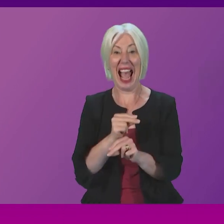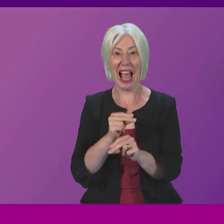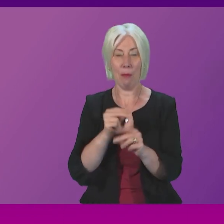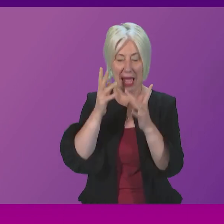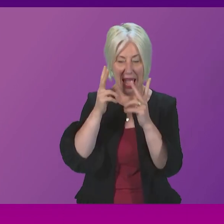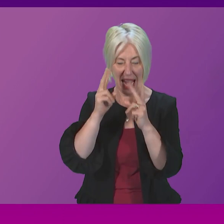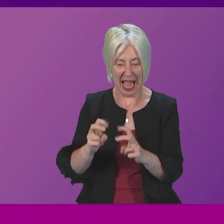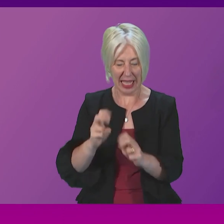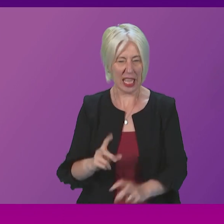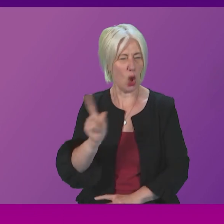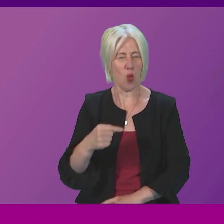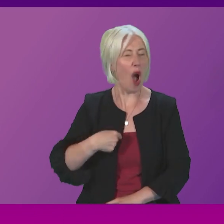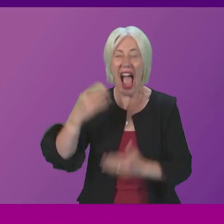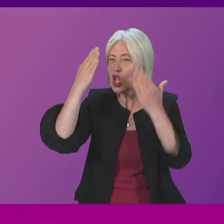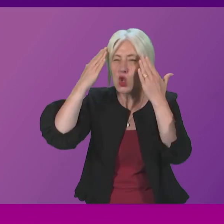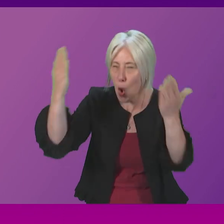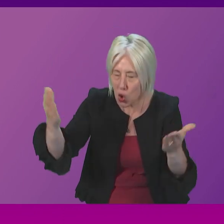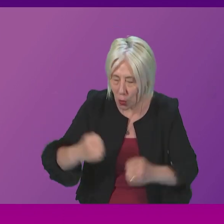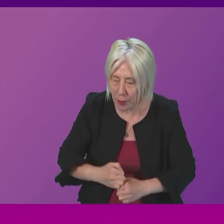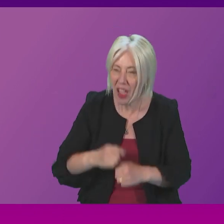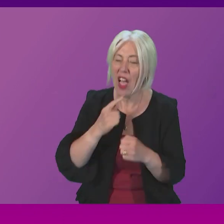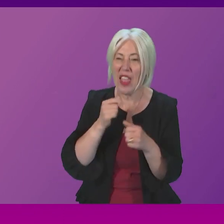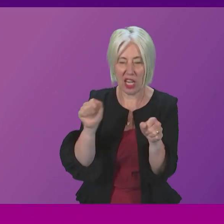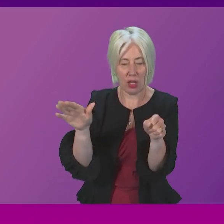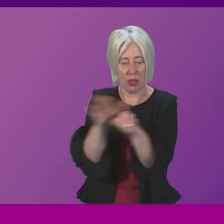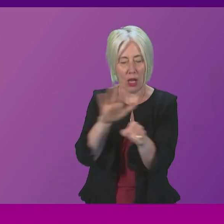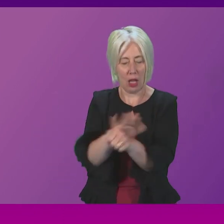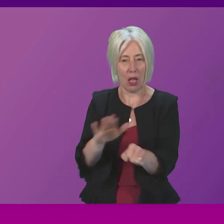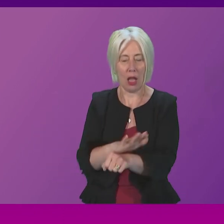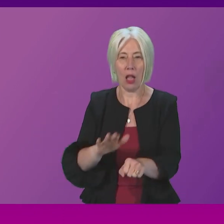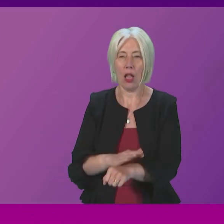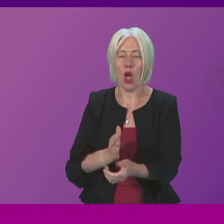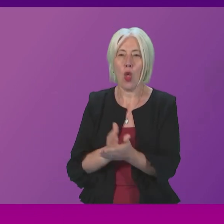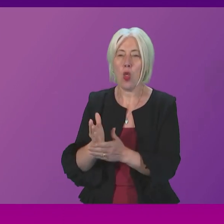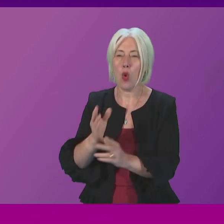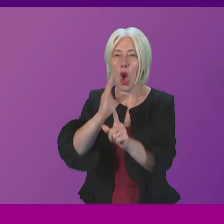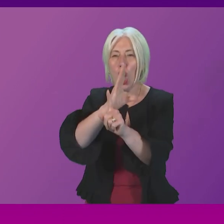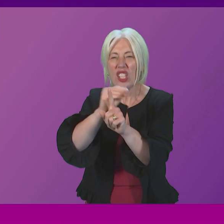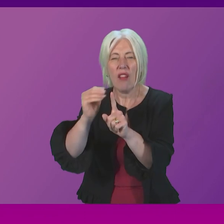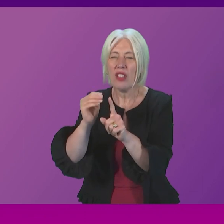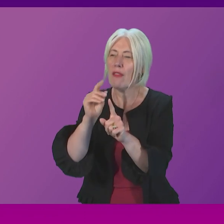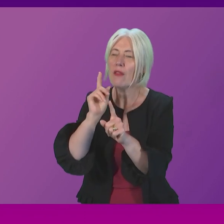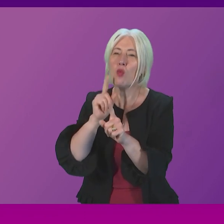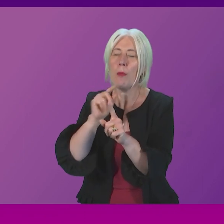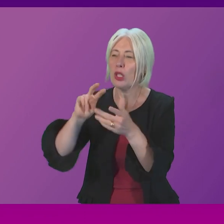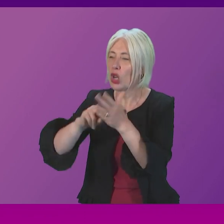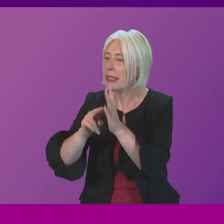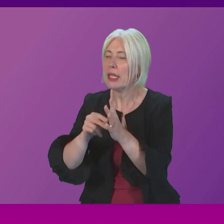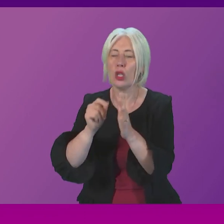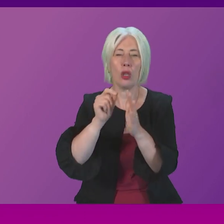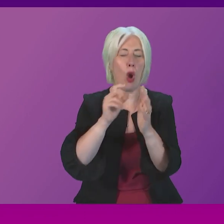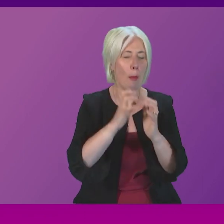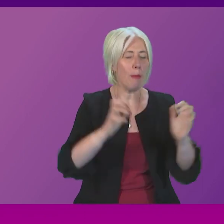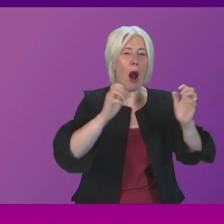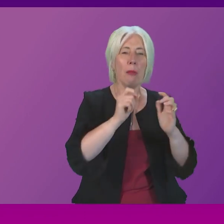didn't know. And then I plugged those gaps, whether it was through Women to Win or Conservative Women's Organisation or Parliament Project